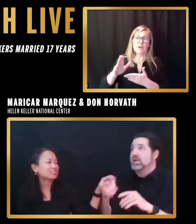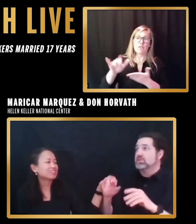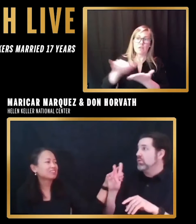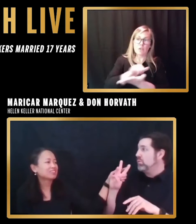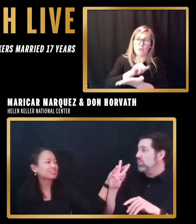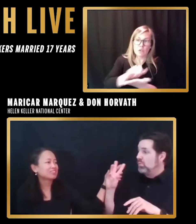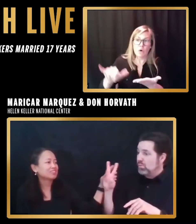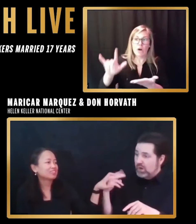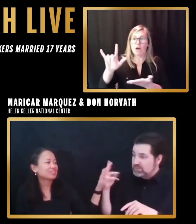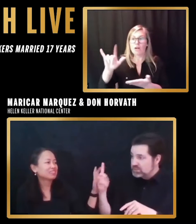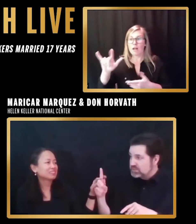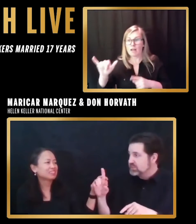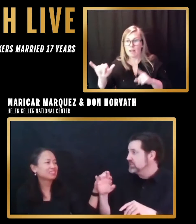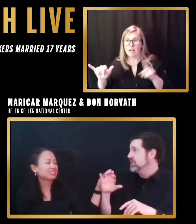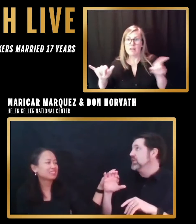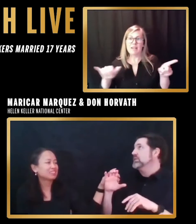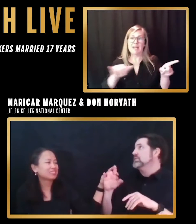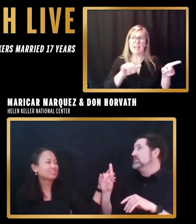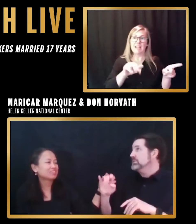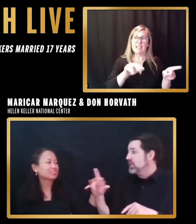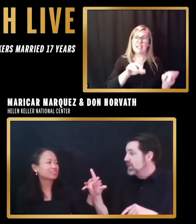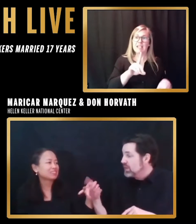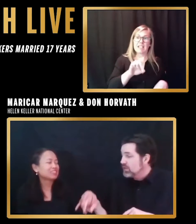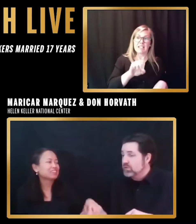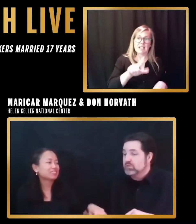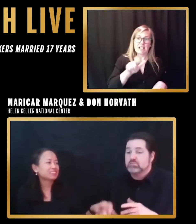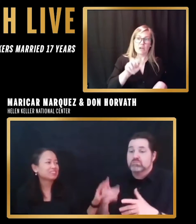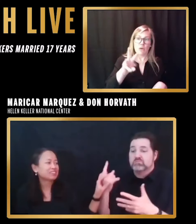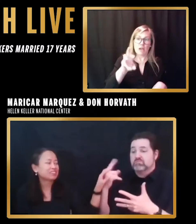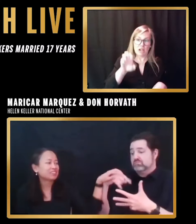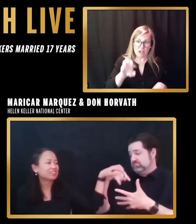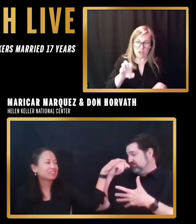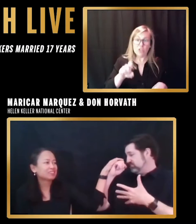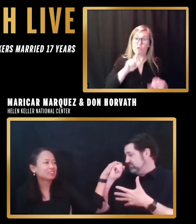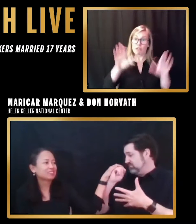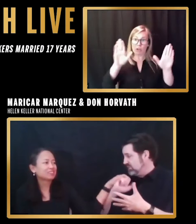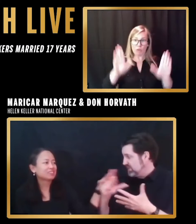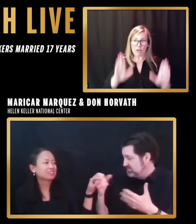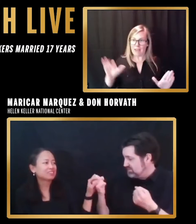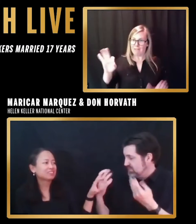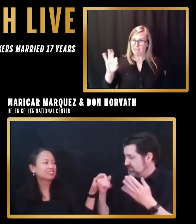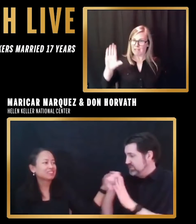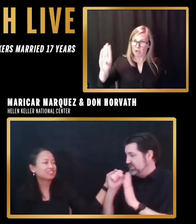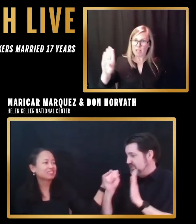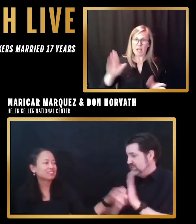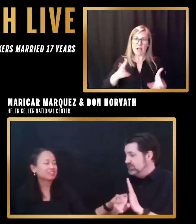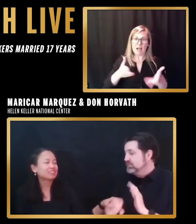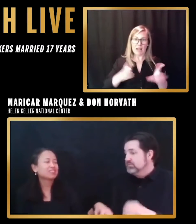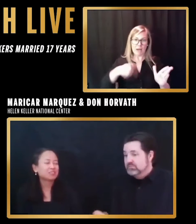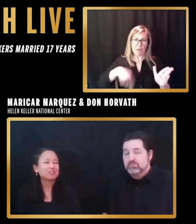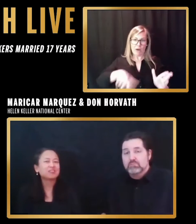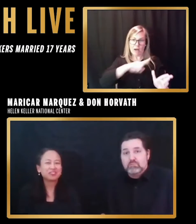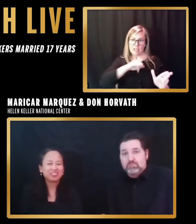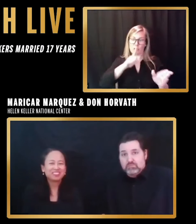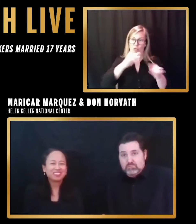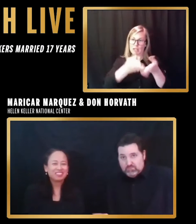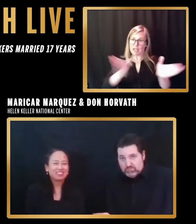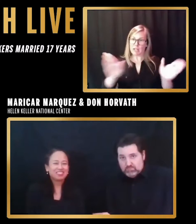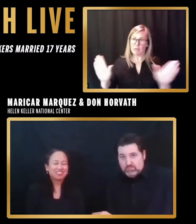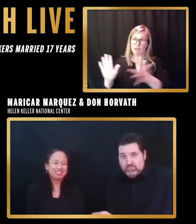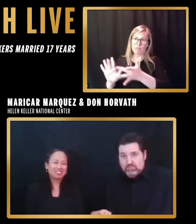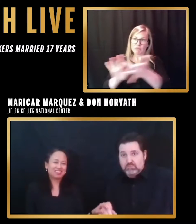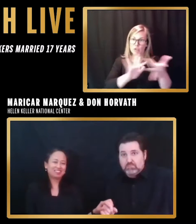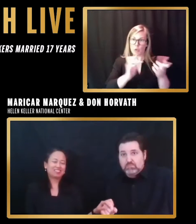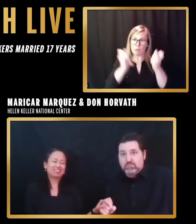see everyone tuning in. We're so glad that a platform like this allows us to connect with so many different people. If you are